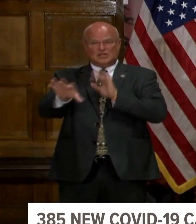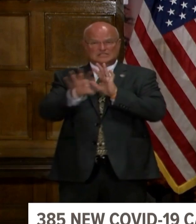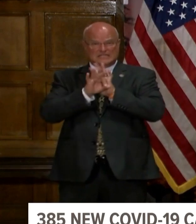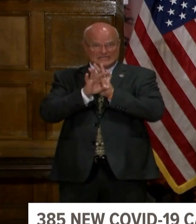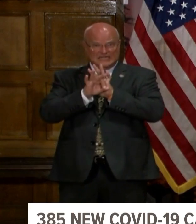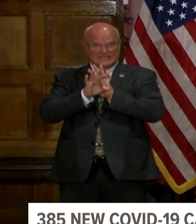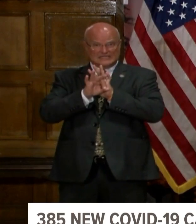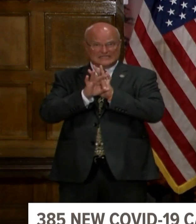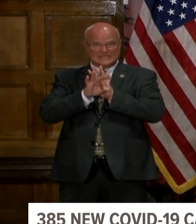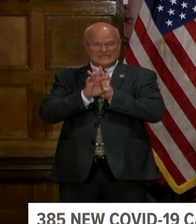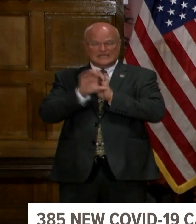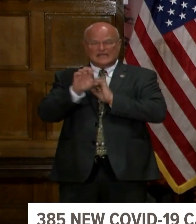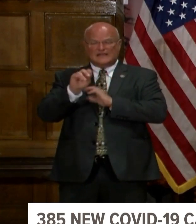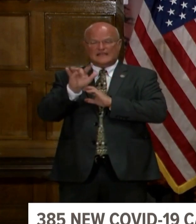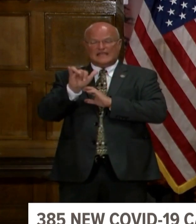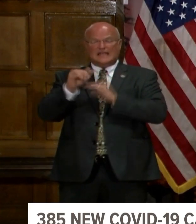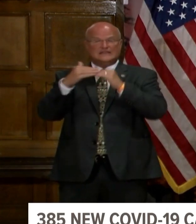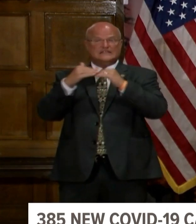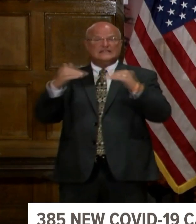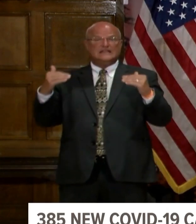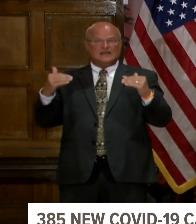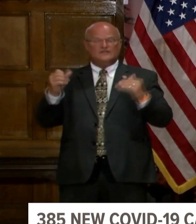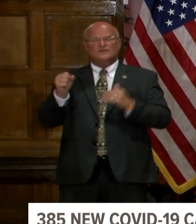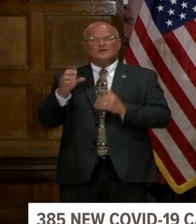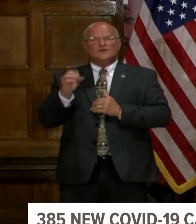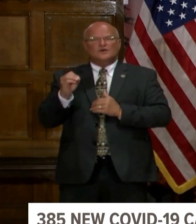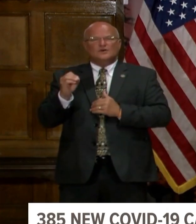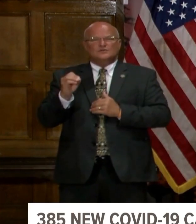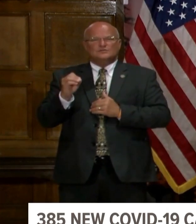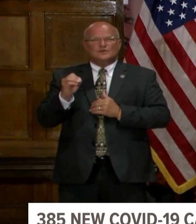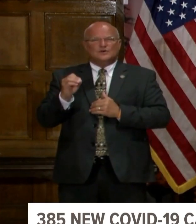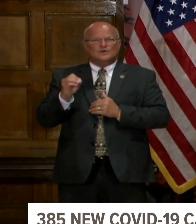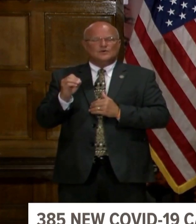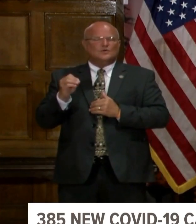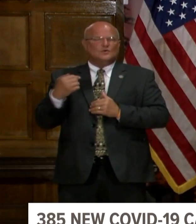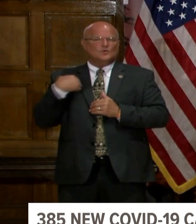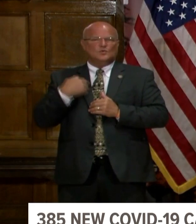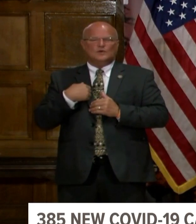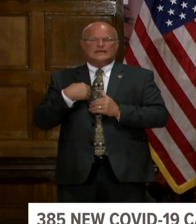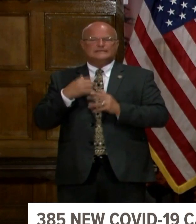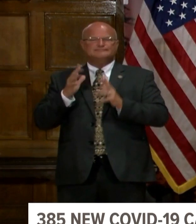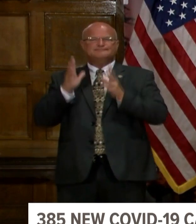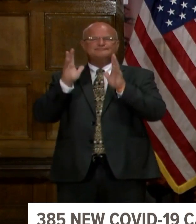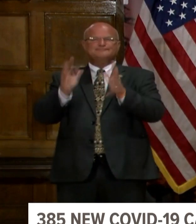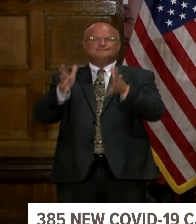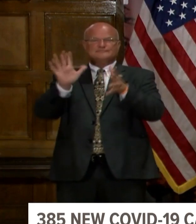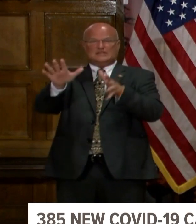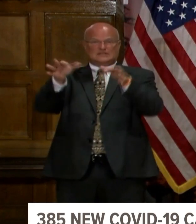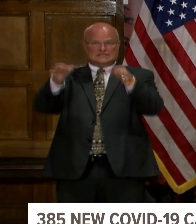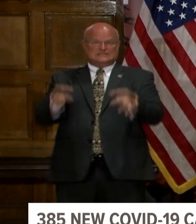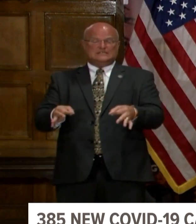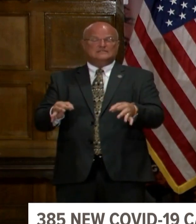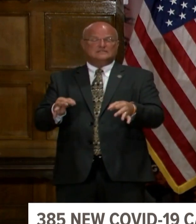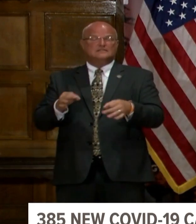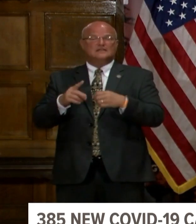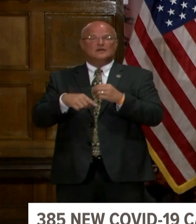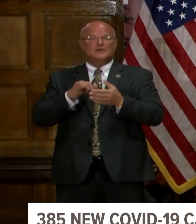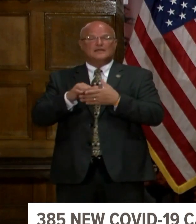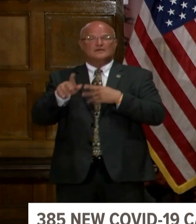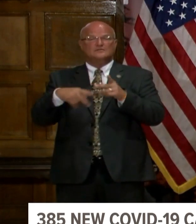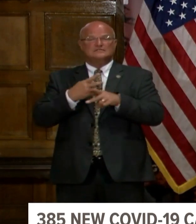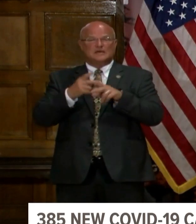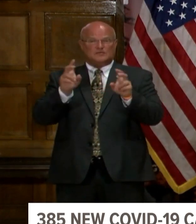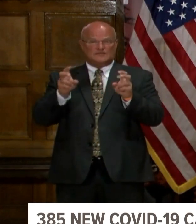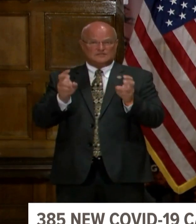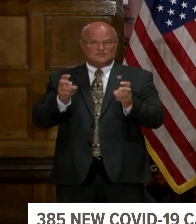selected at the county level, and so, by and large, we defer to their judgment on those type